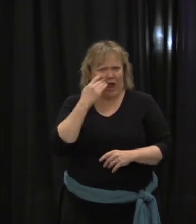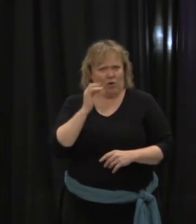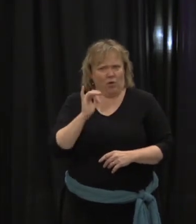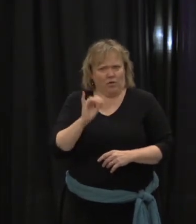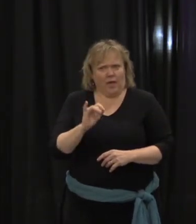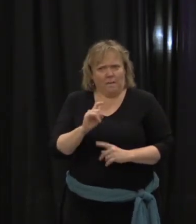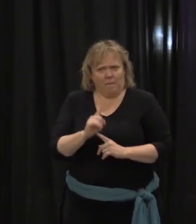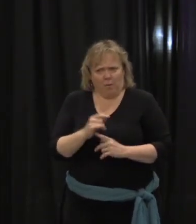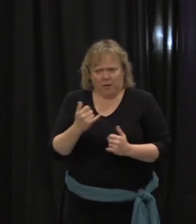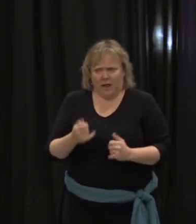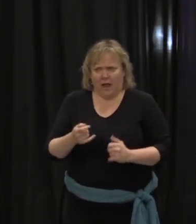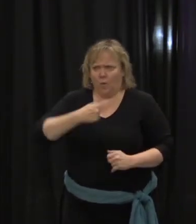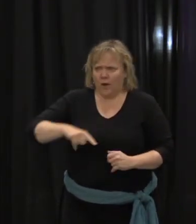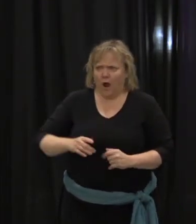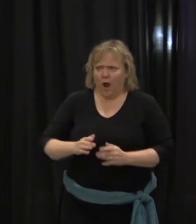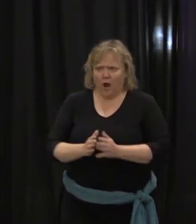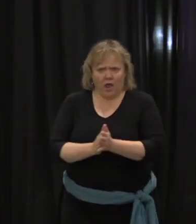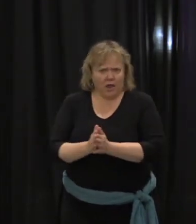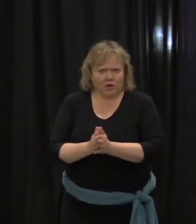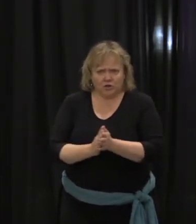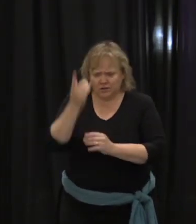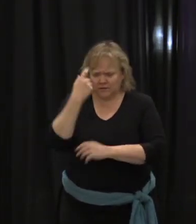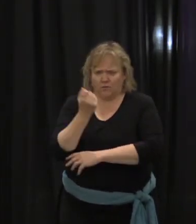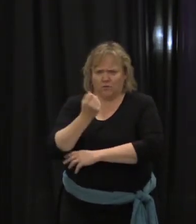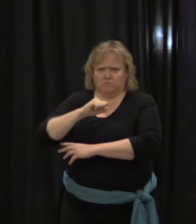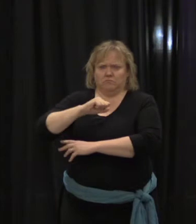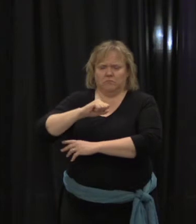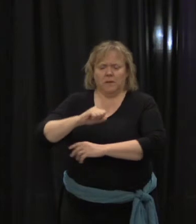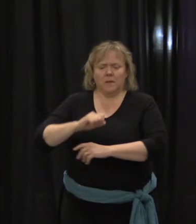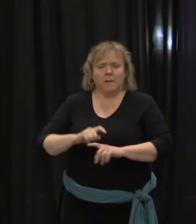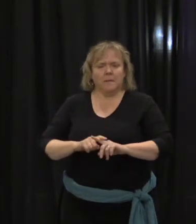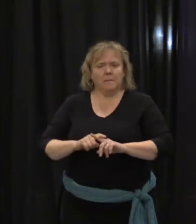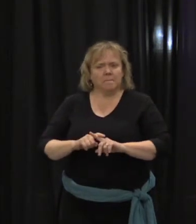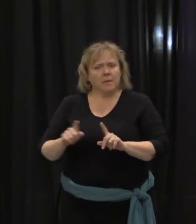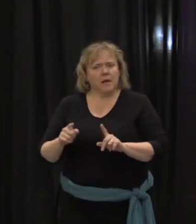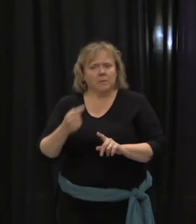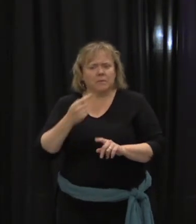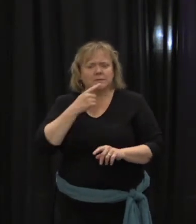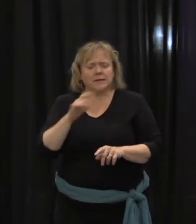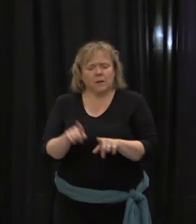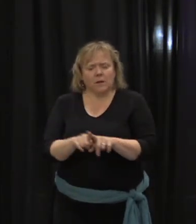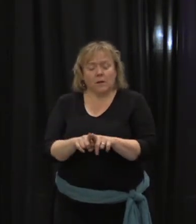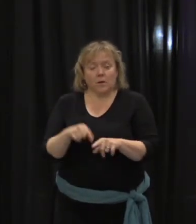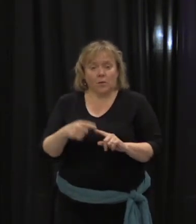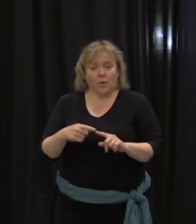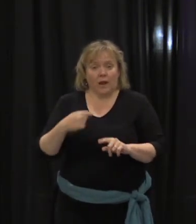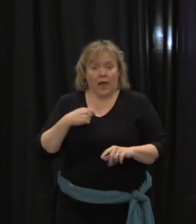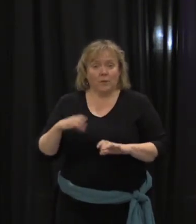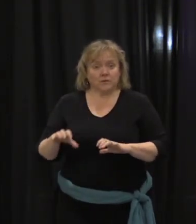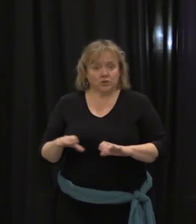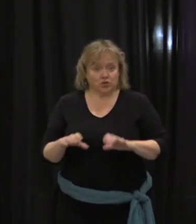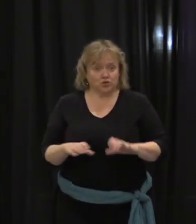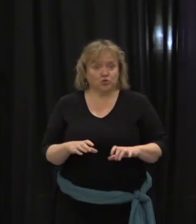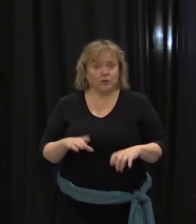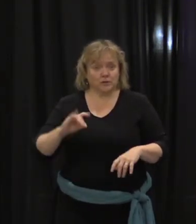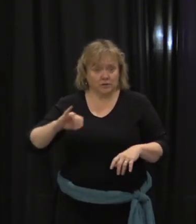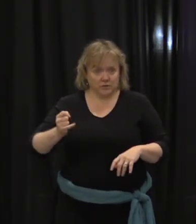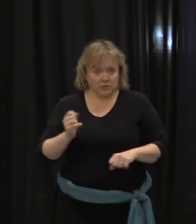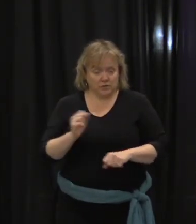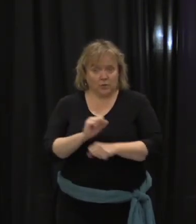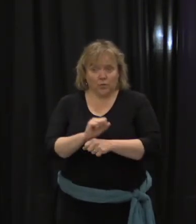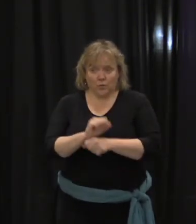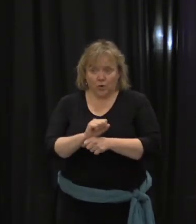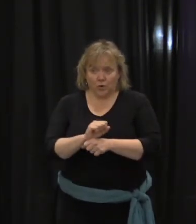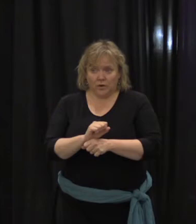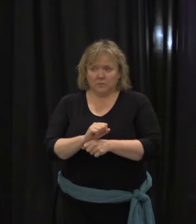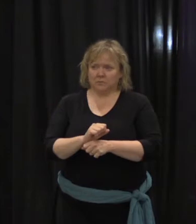say that when I was doing reproductive justice work, and, you know, I don't know if this is still the case, but it was at a time where the religious